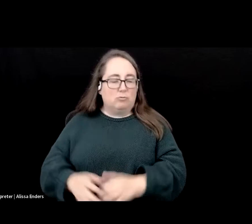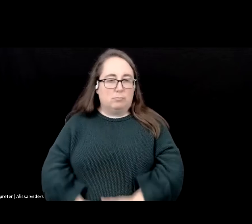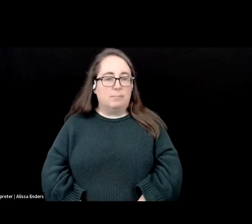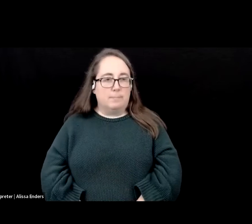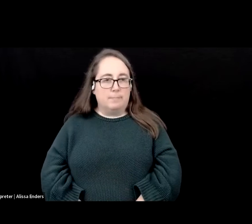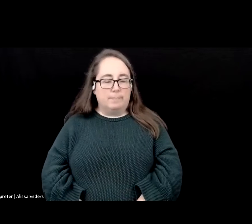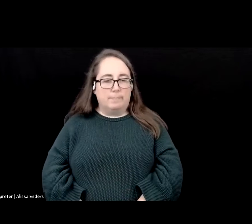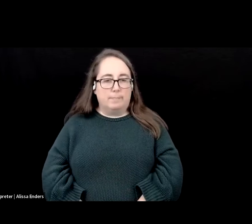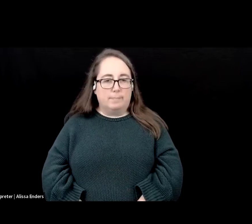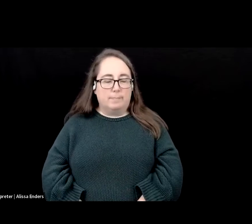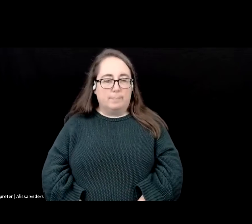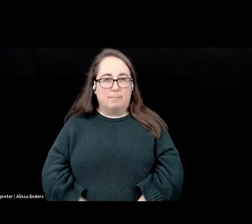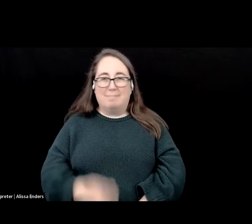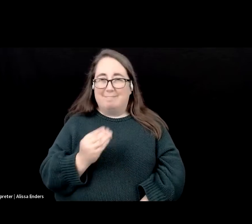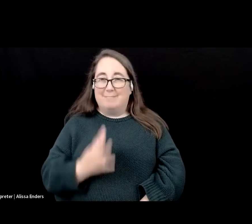well.